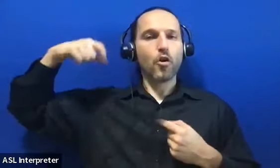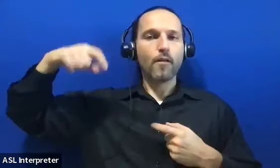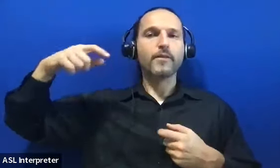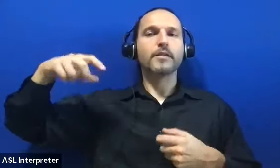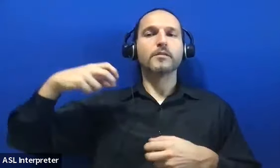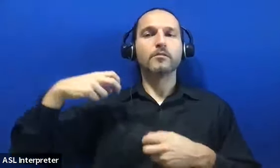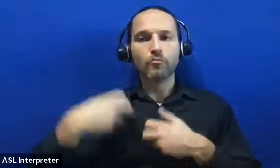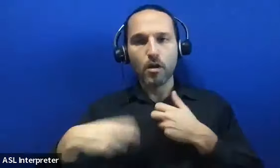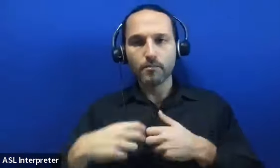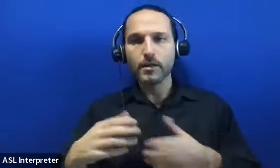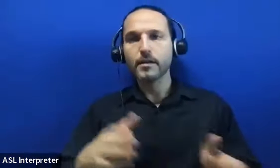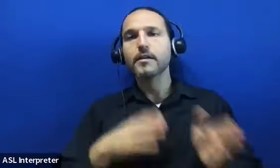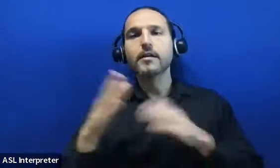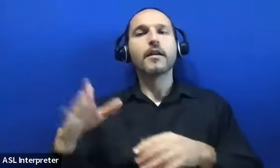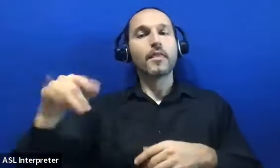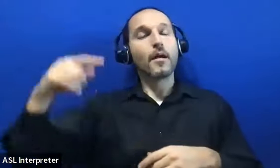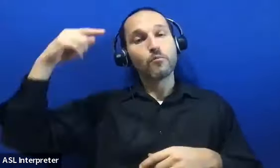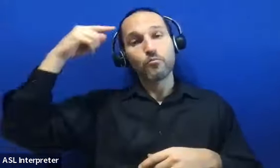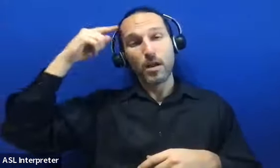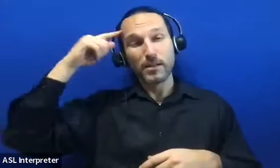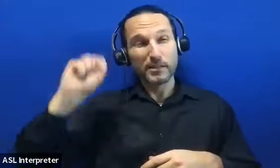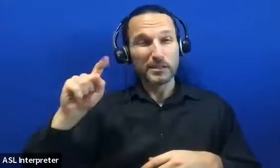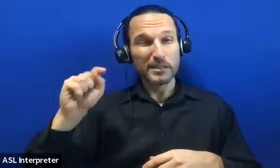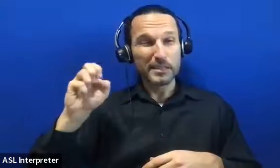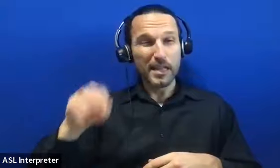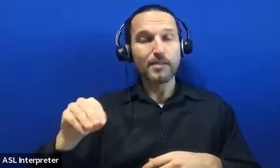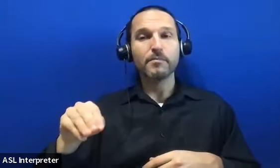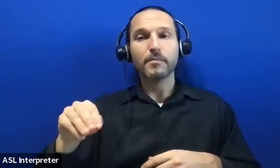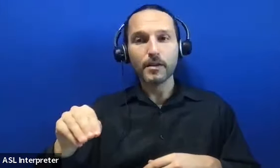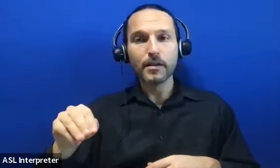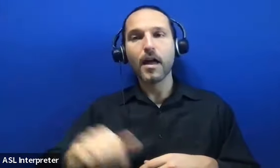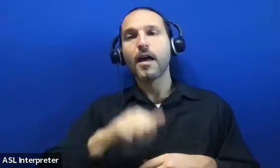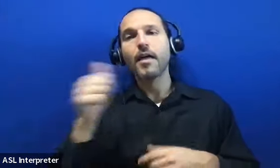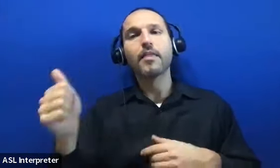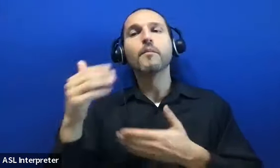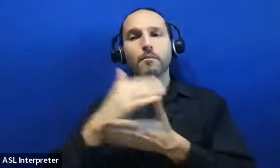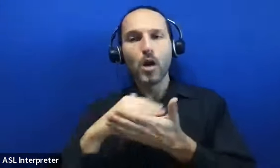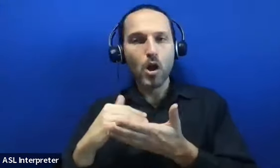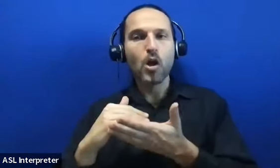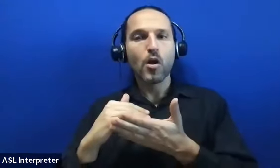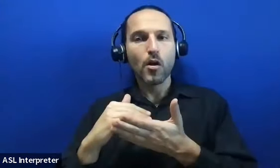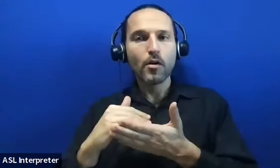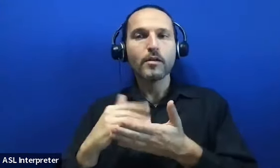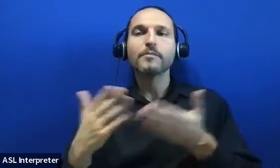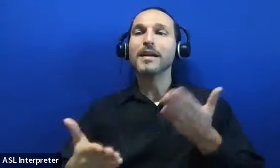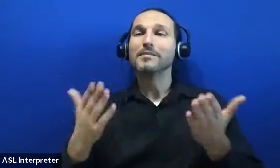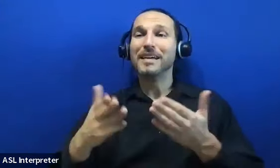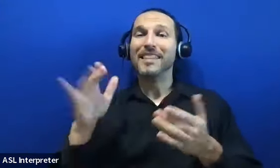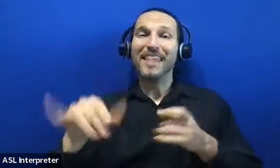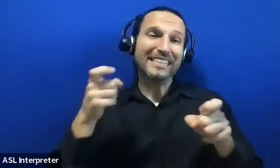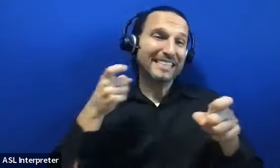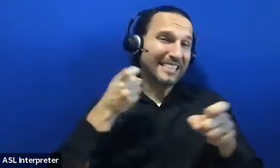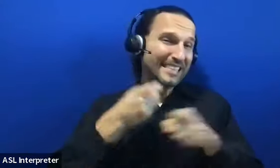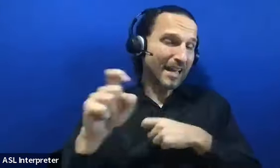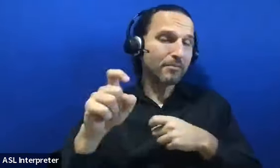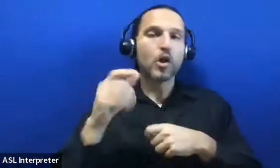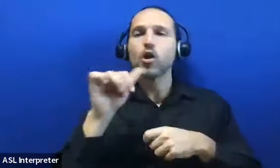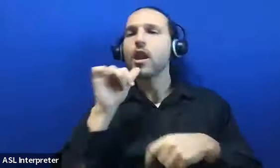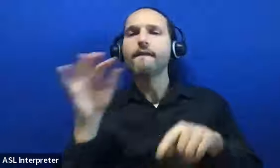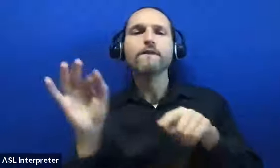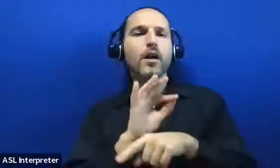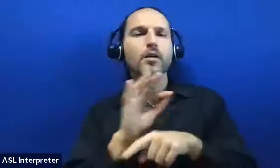didn't really touch on brainstem dysfunction, but that is another part of the brain that may be damaged or may not be